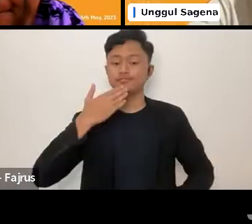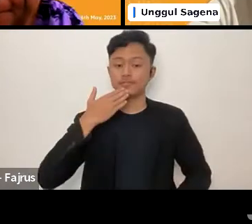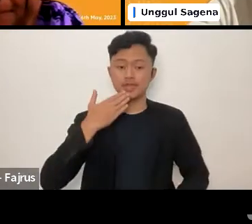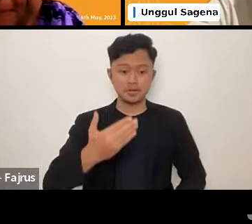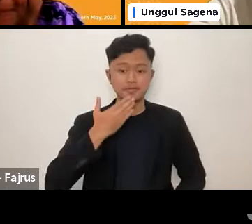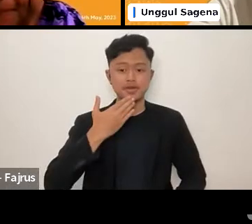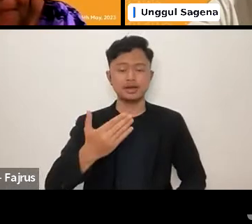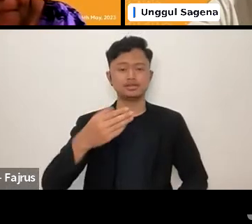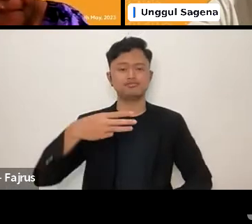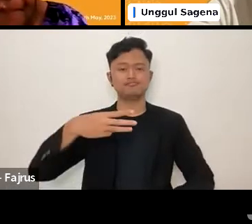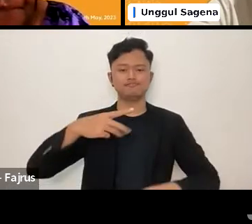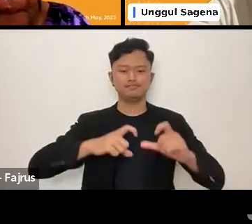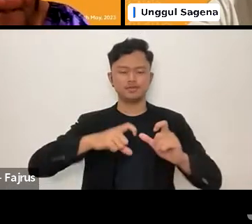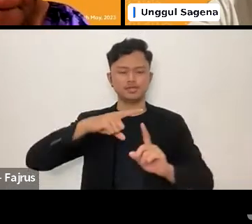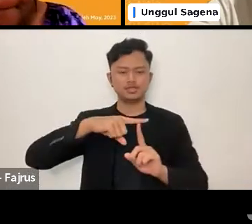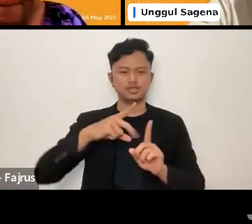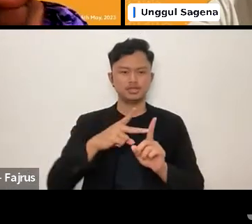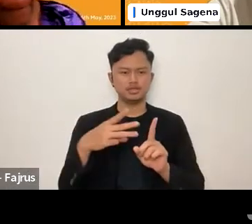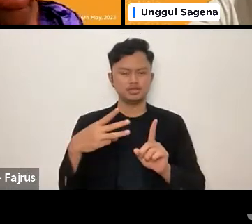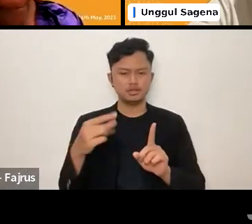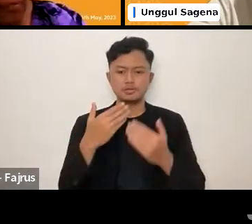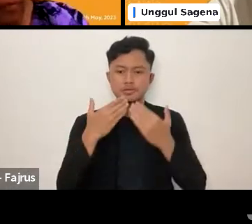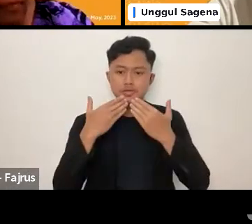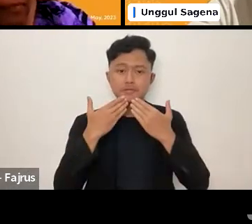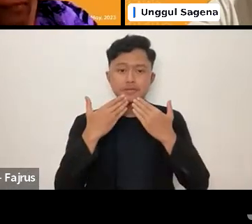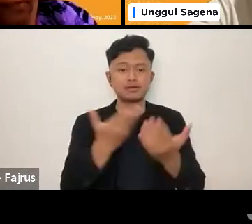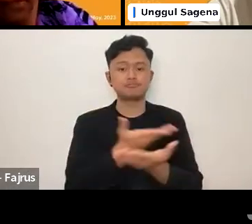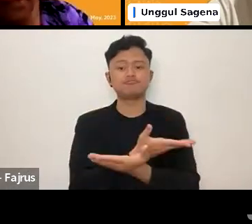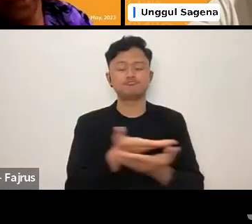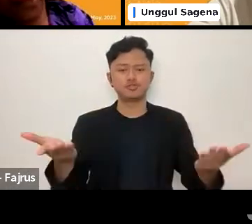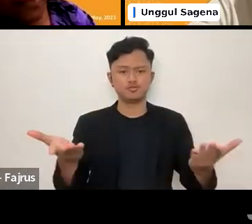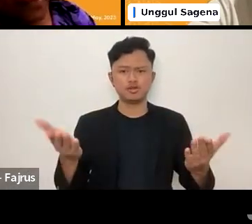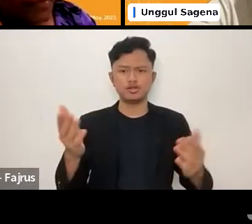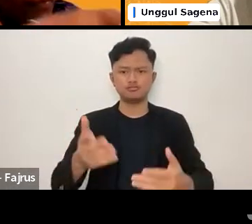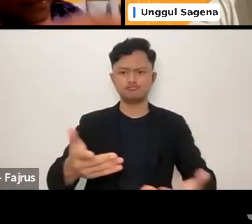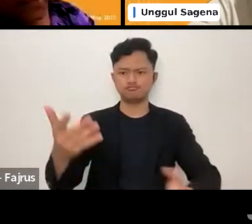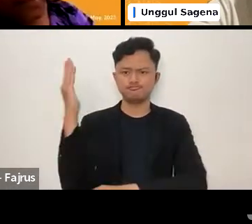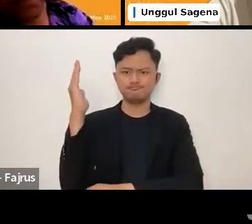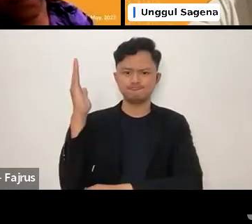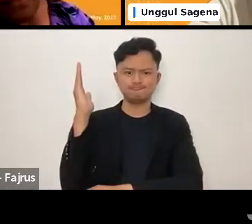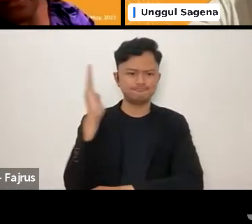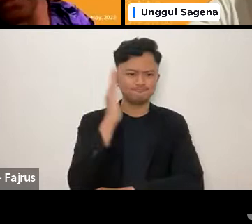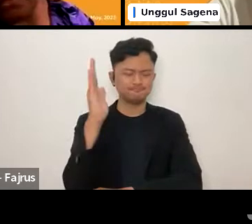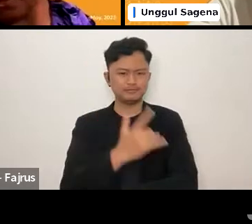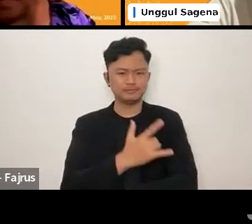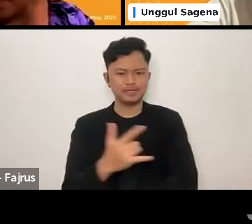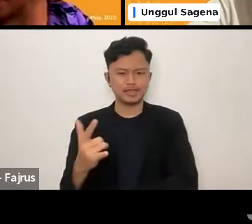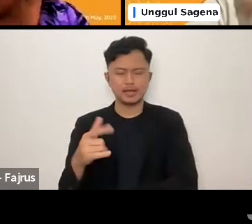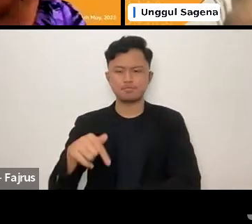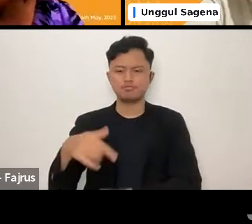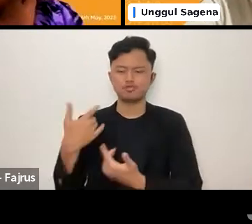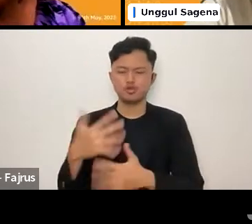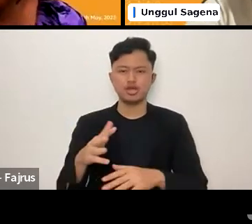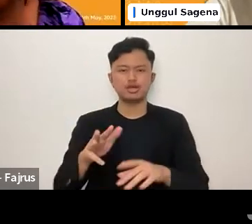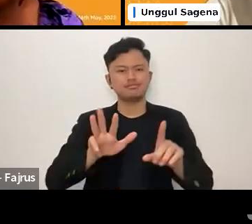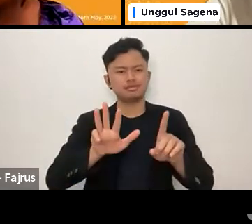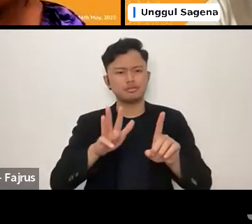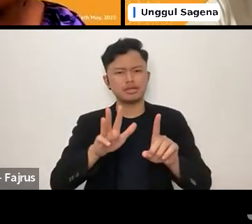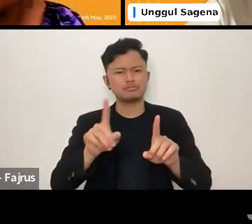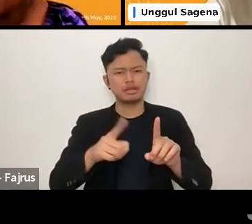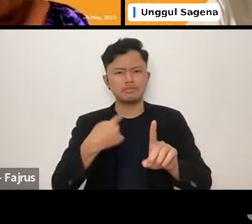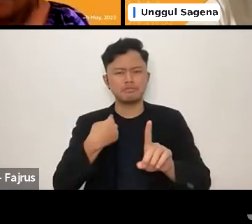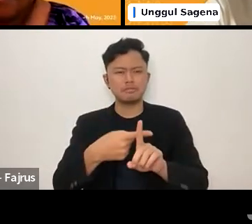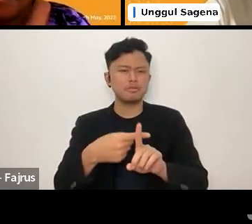much, Kak Esther, and thank you for all participants for staying with us for the past 90 minutes plus 15